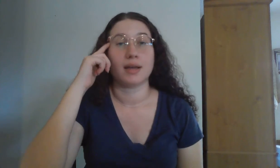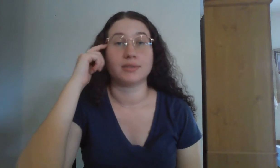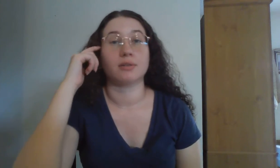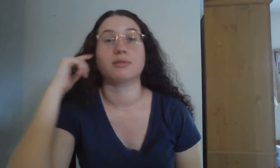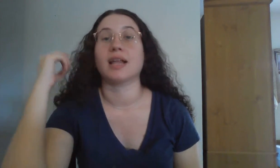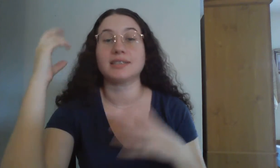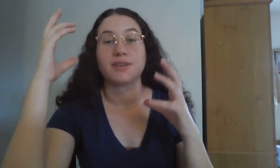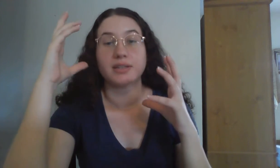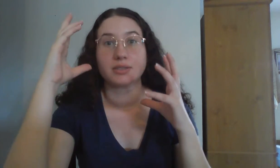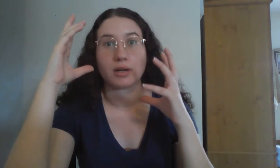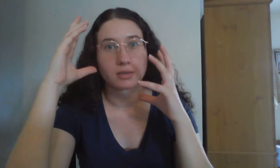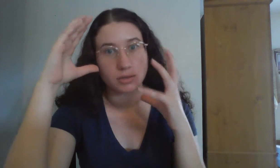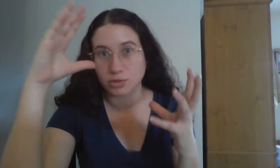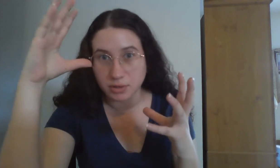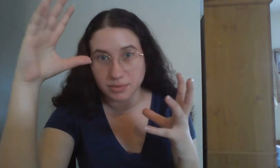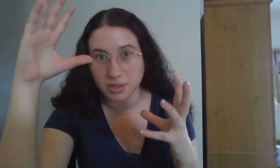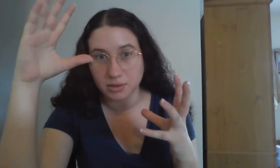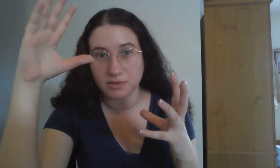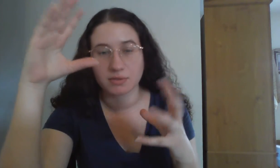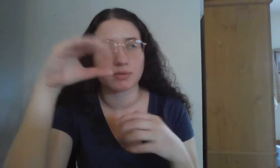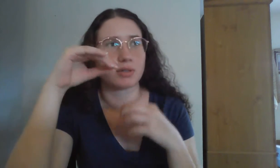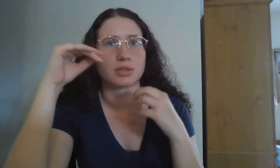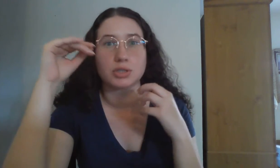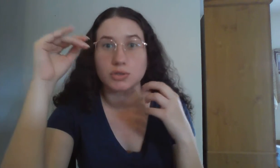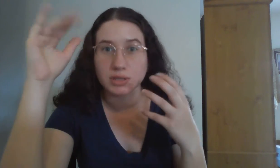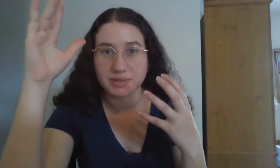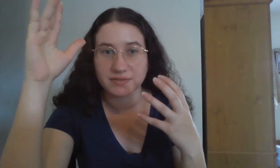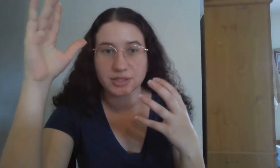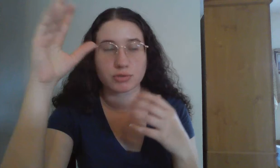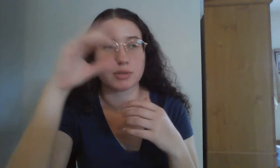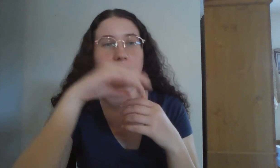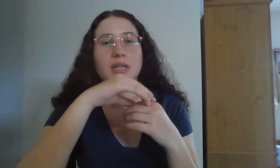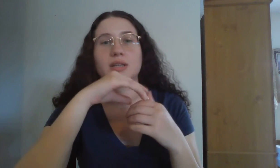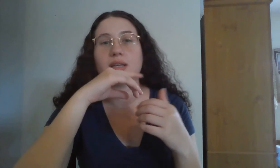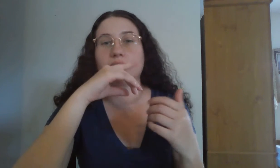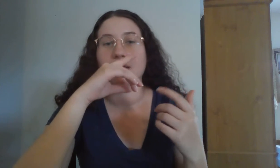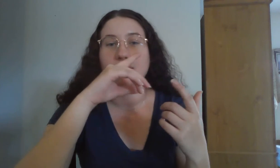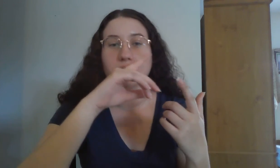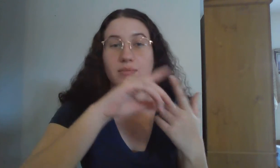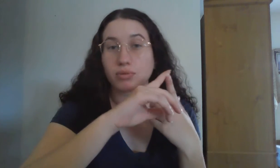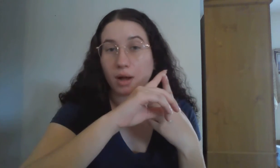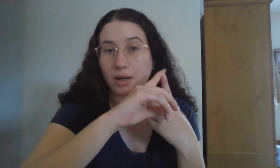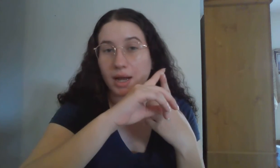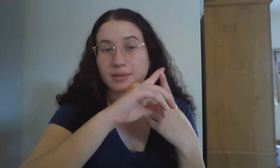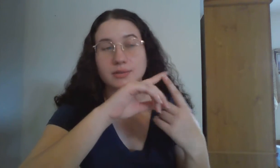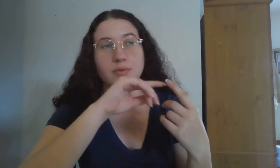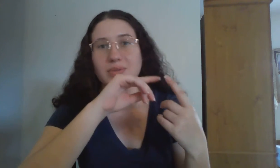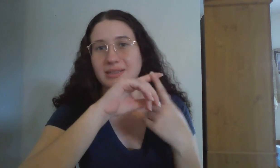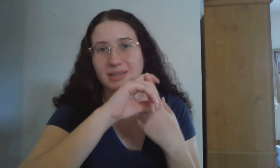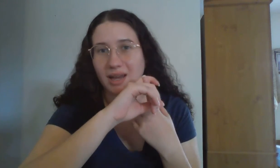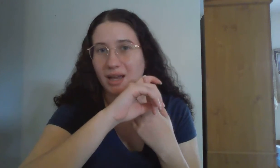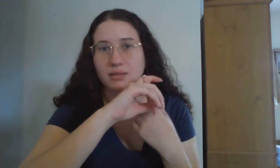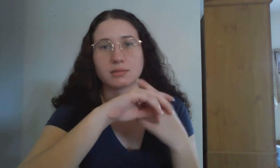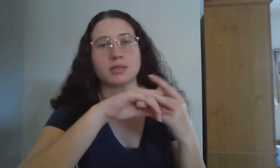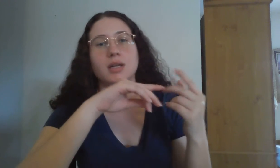And so classifiers are extremely useful, they're extremely visual, they can be pronouns, replace the nouns, they